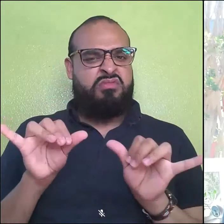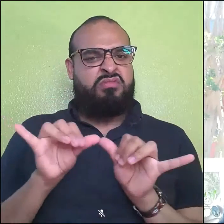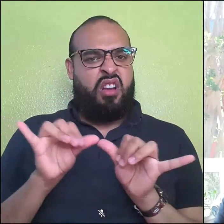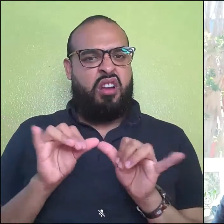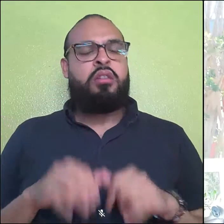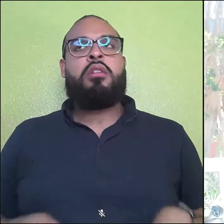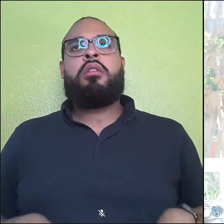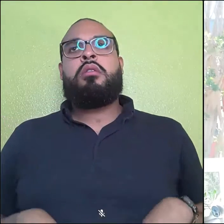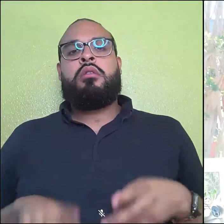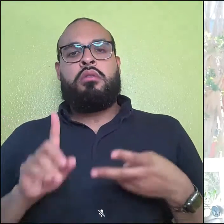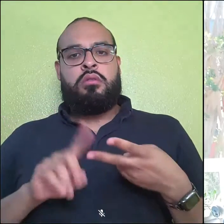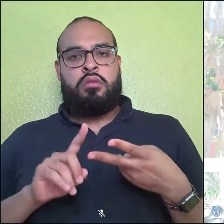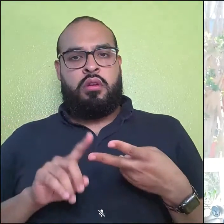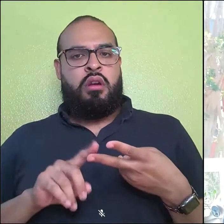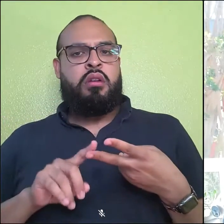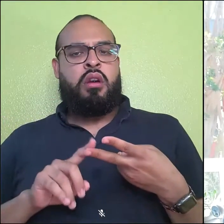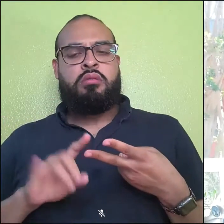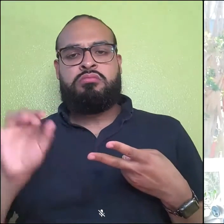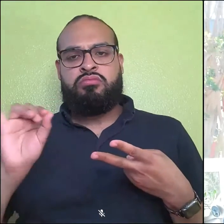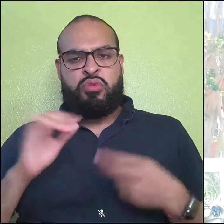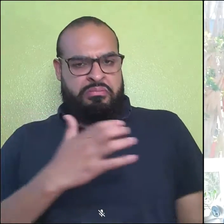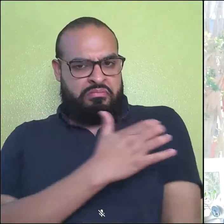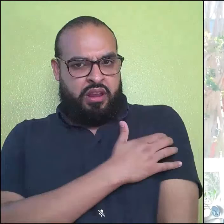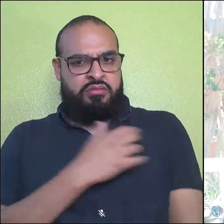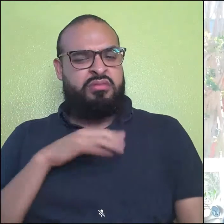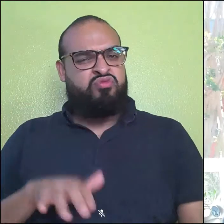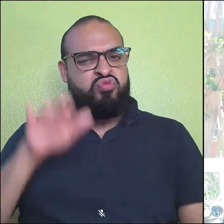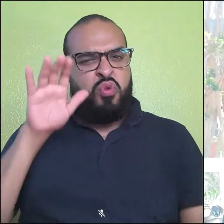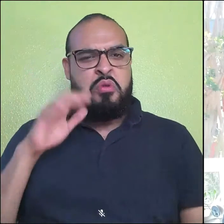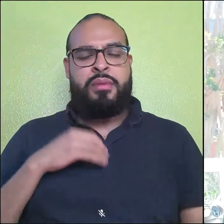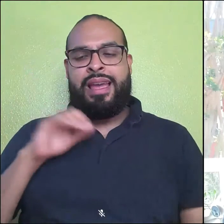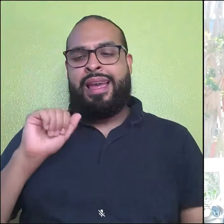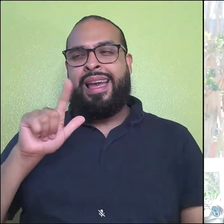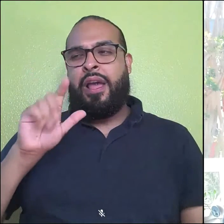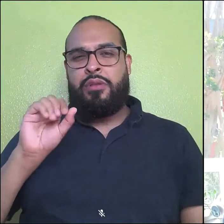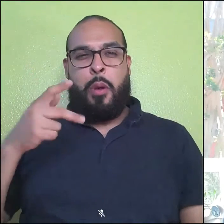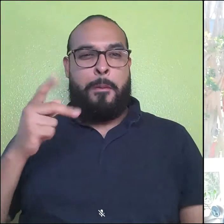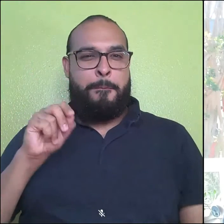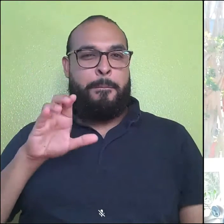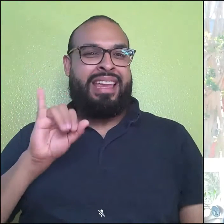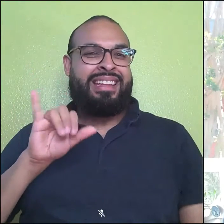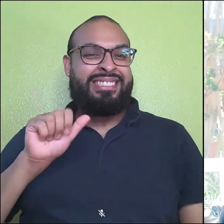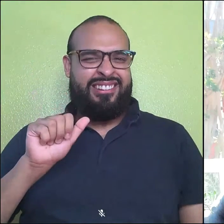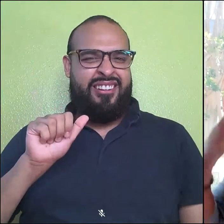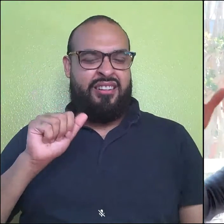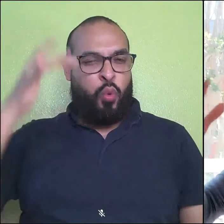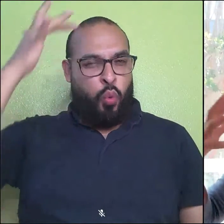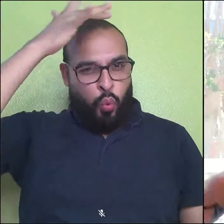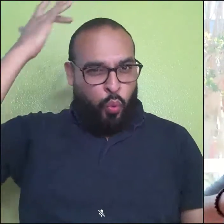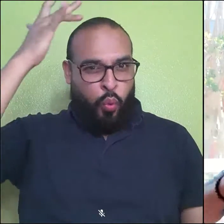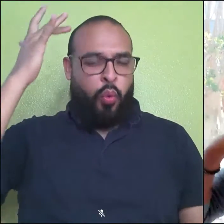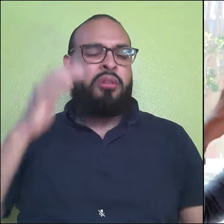for my alopecia areata. I had bald spots growing up. And I remember in middle school, um, I changed